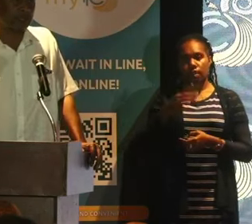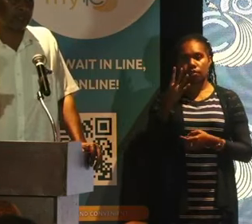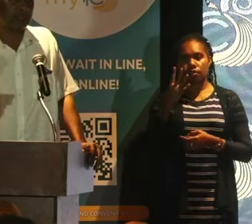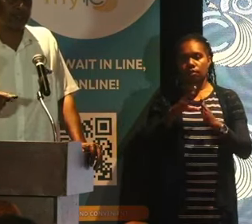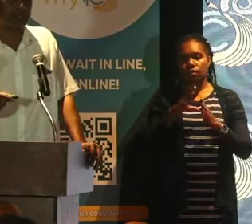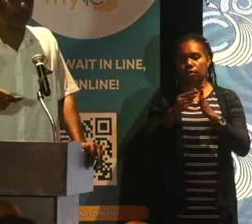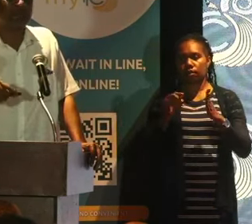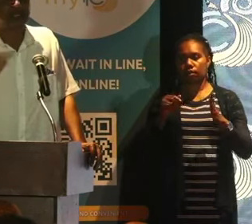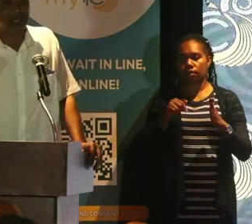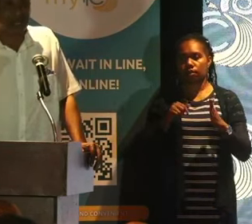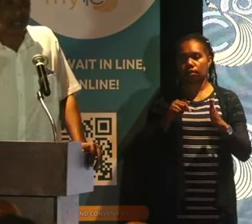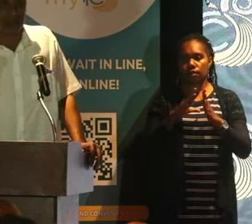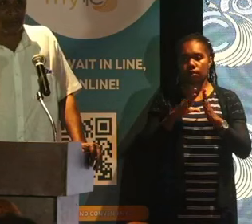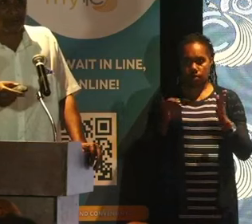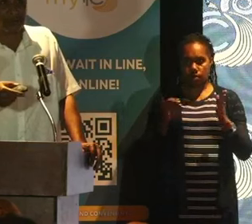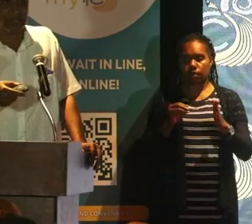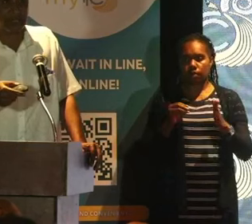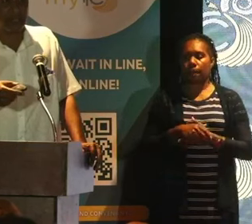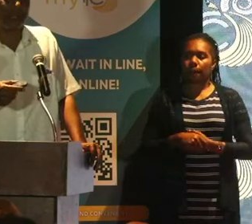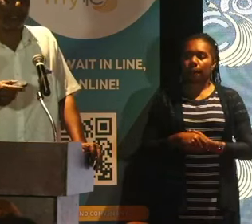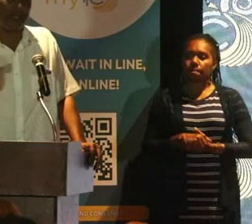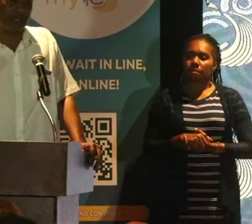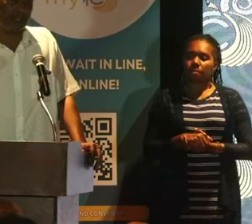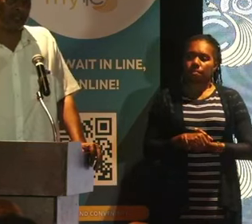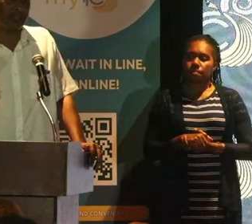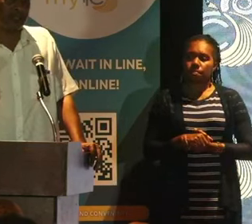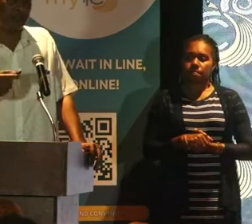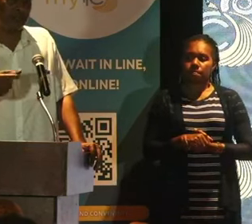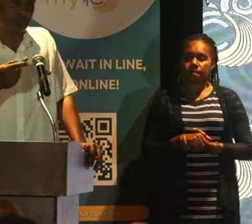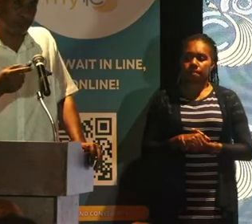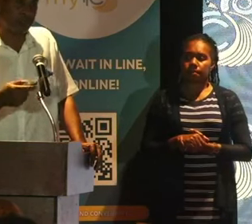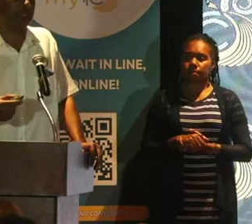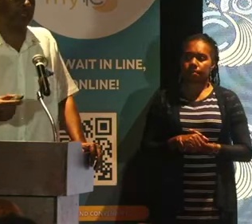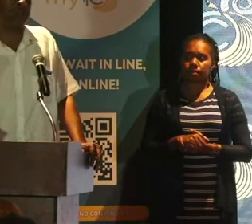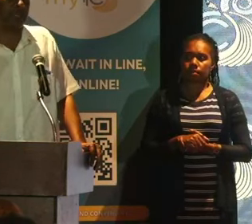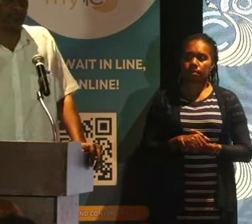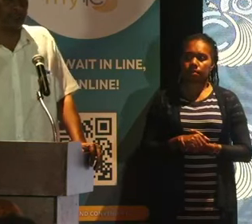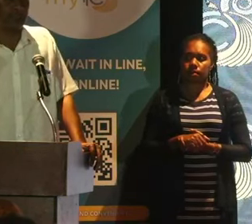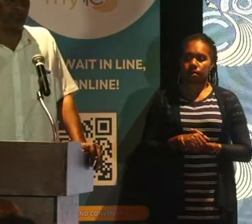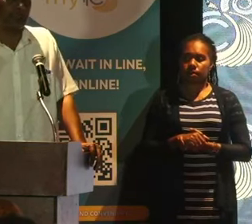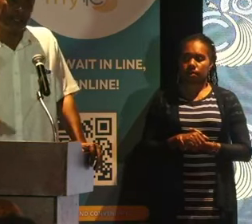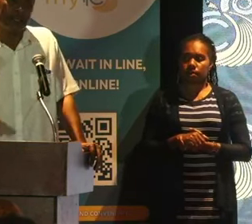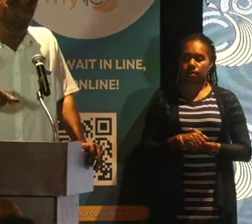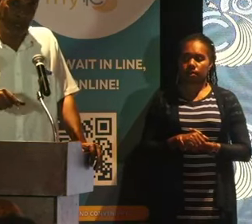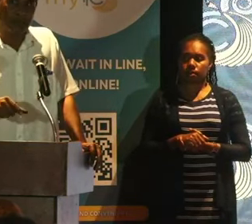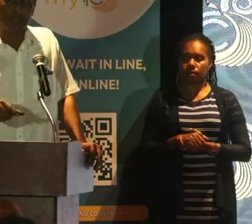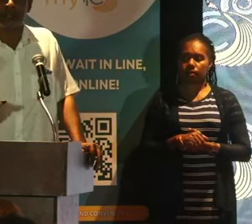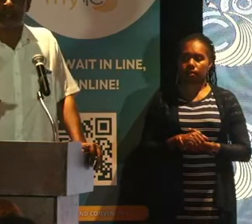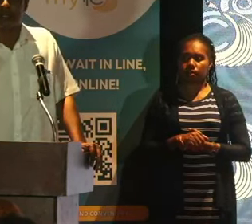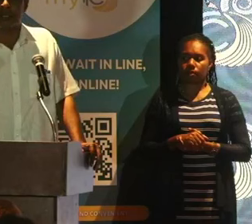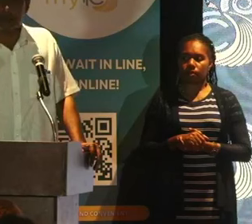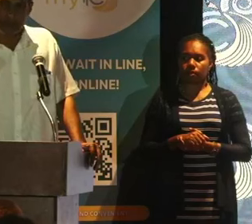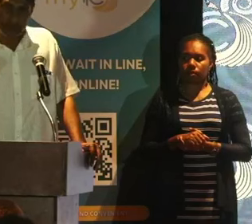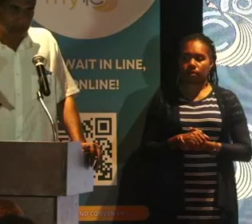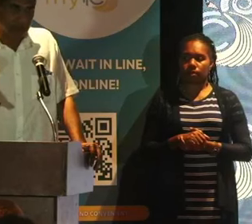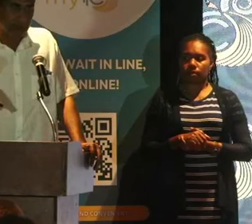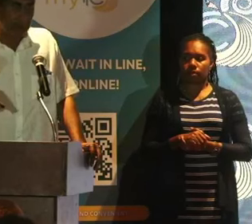Guineans, MSMEs. But there is another, I was saying earlier, there is another entity type, which is the foreign enterprise. There, every company